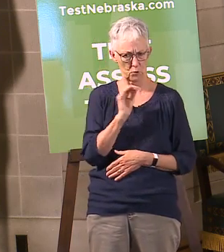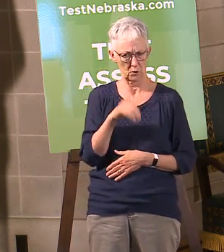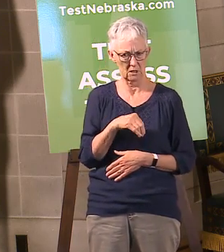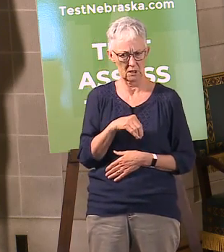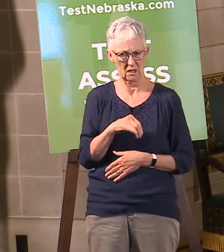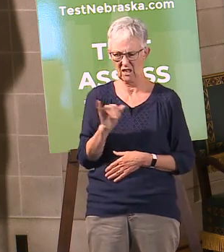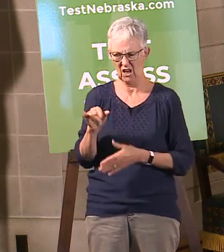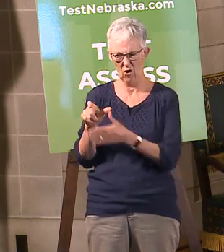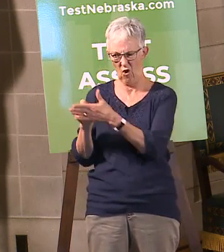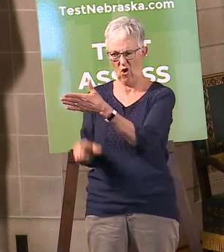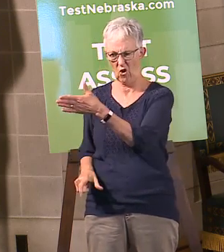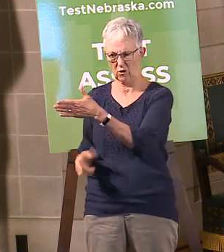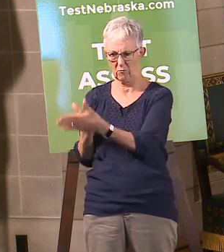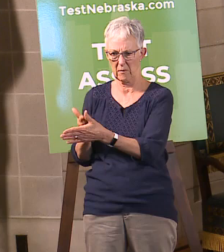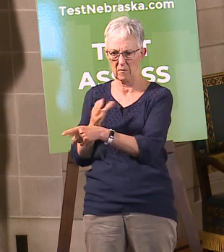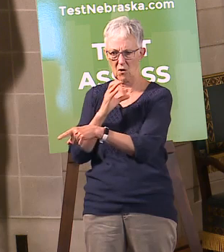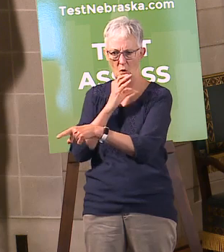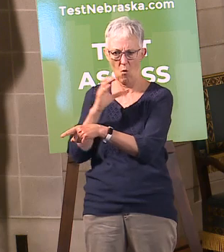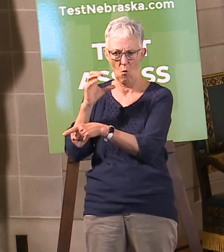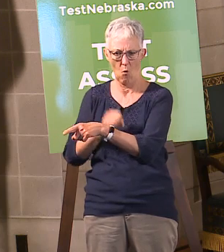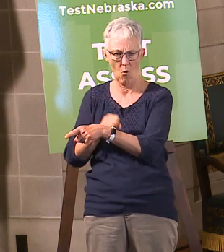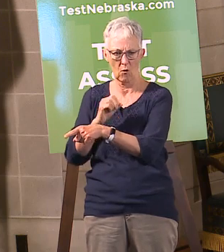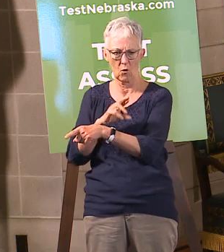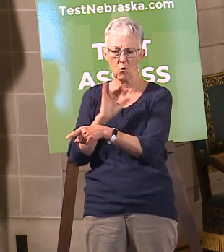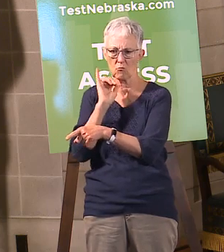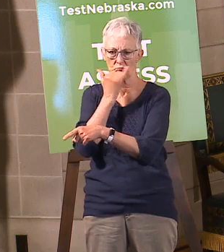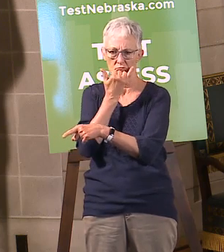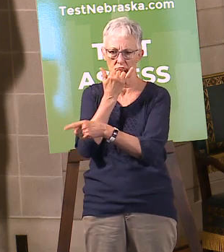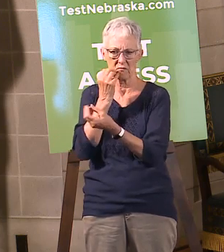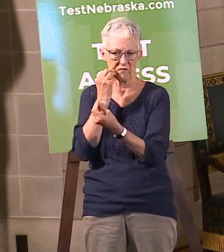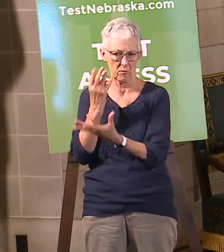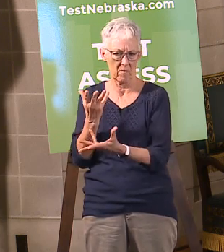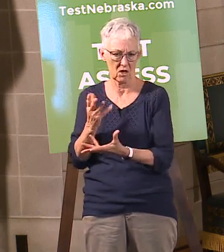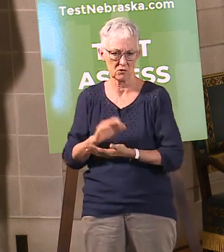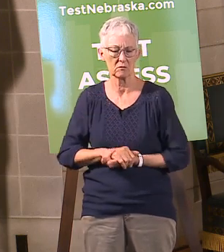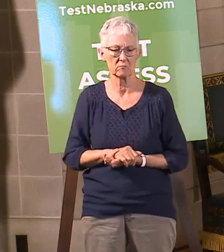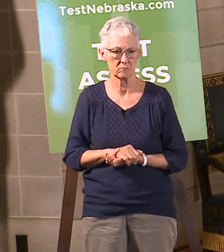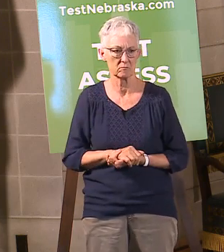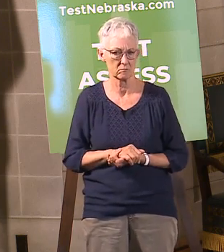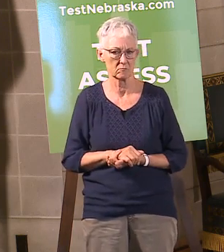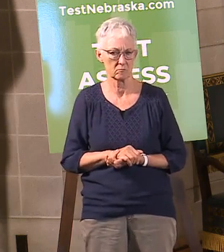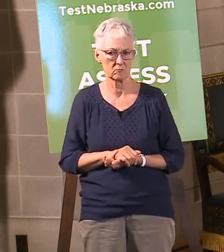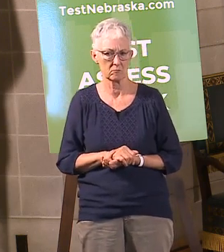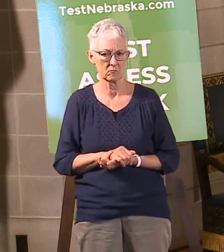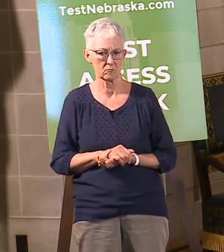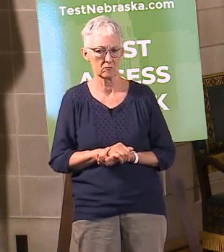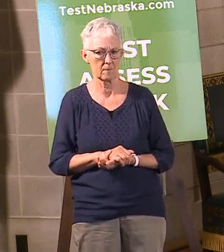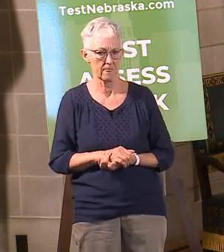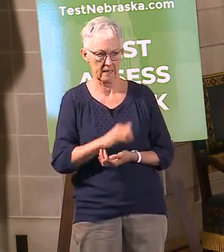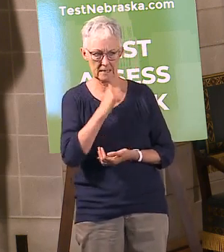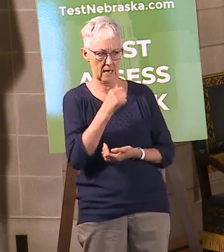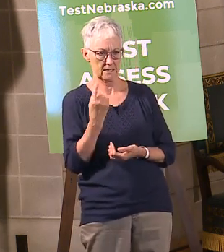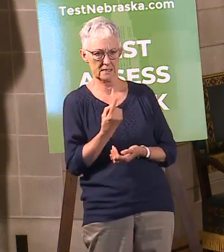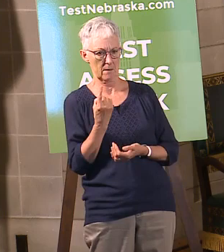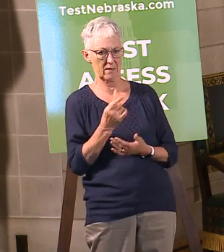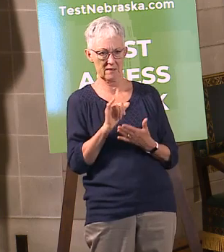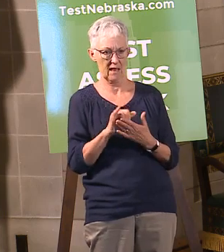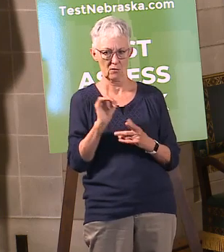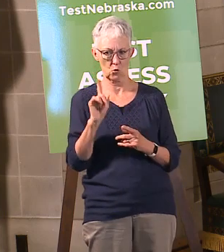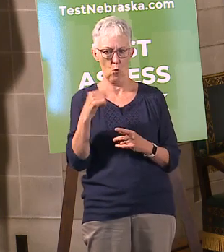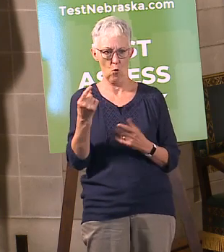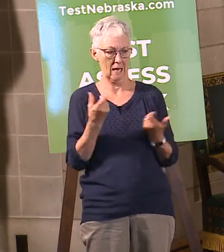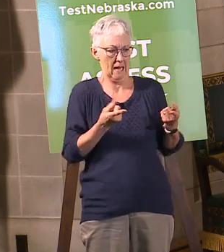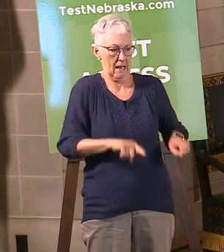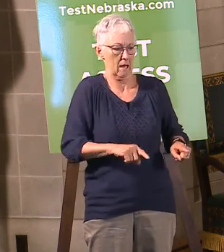probably a little bit dated or had inaccurate information in it. But in general, so it's certainly not something that is unique to Nebraska